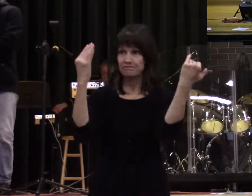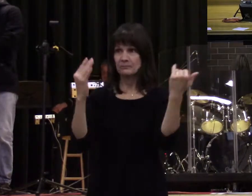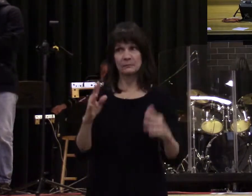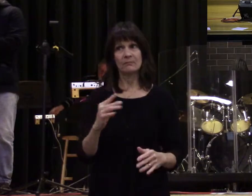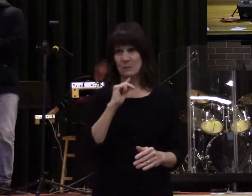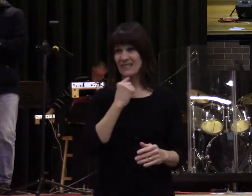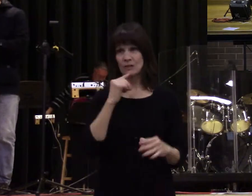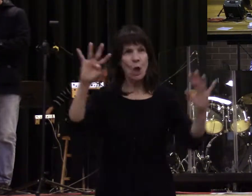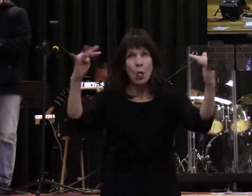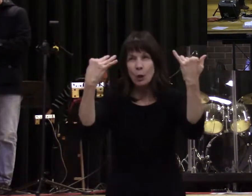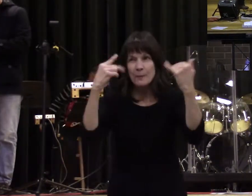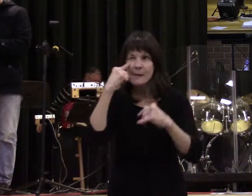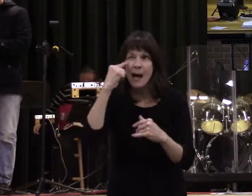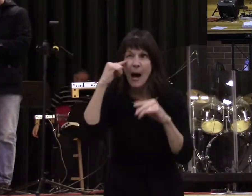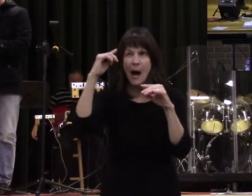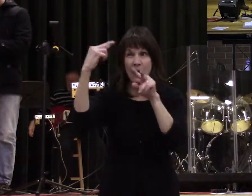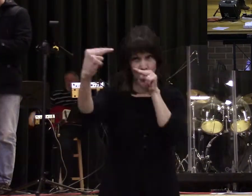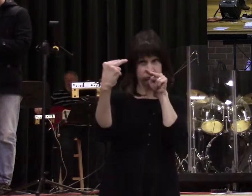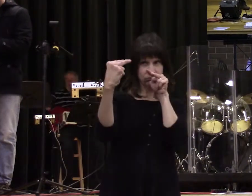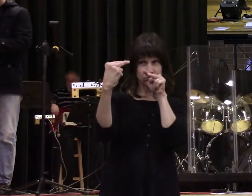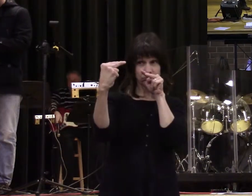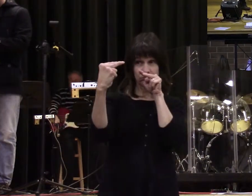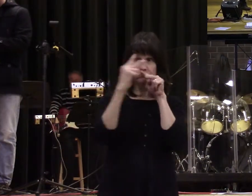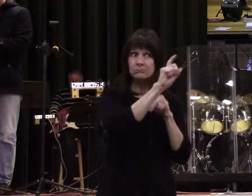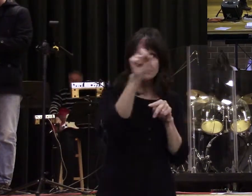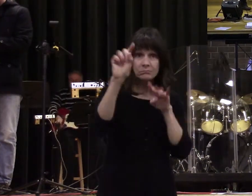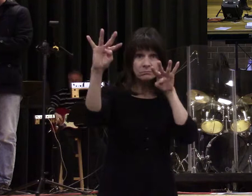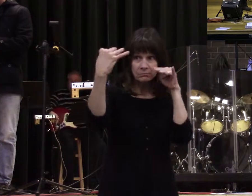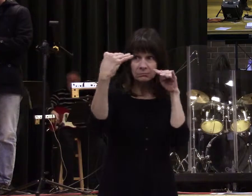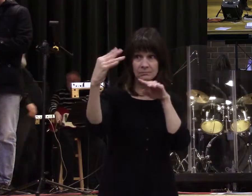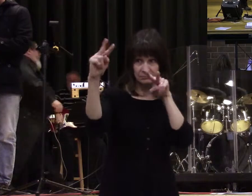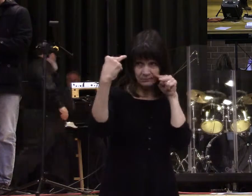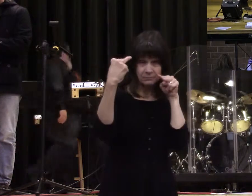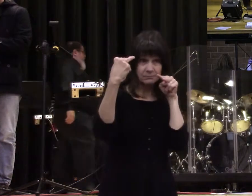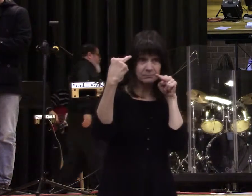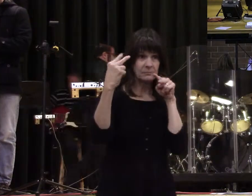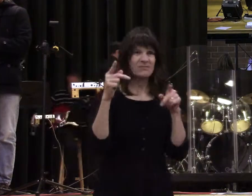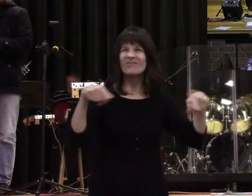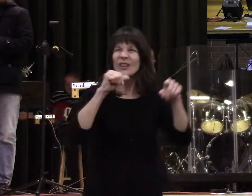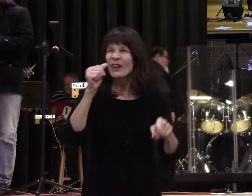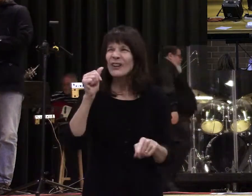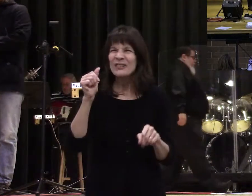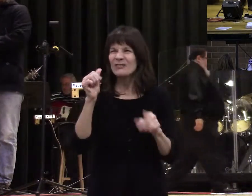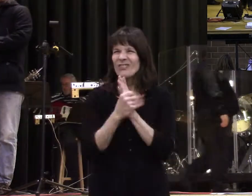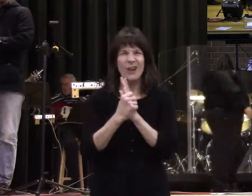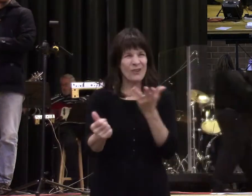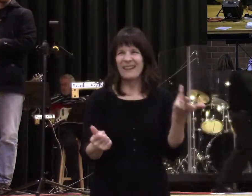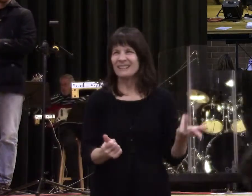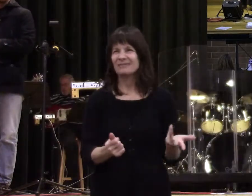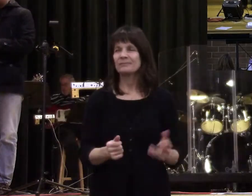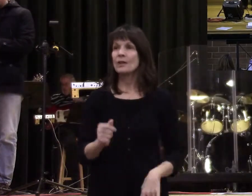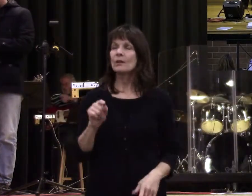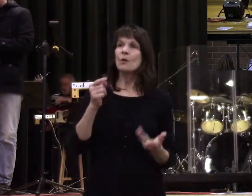I'm going to get real serious. Look me in the eye. Look me in the eye. Is everybody looking me in the eye? Okay. You're not great at that. What you just did was